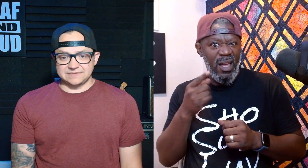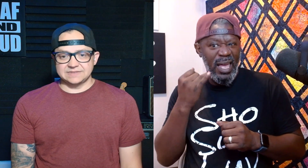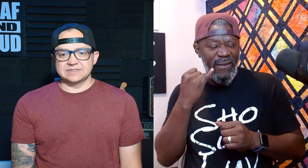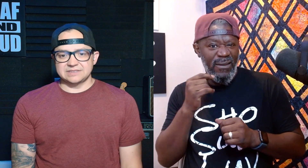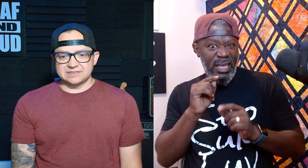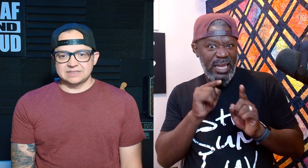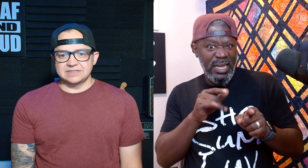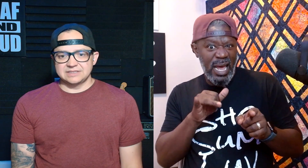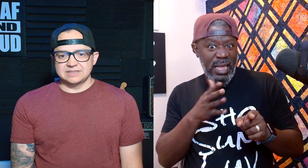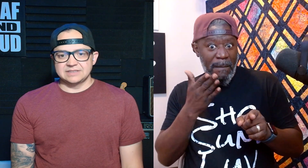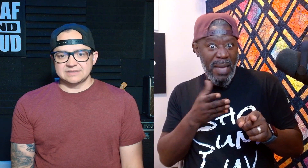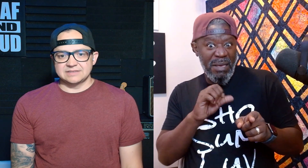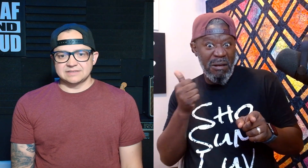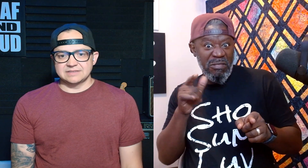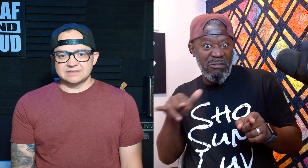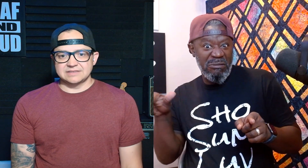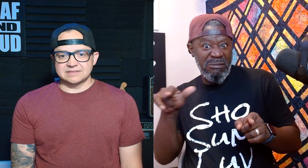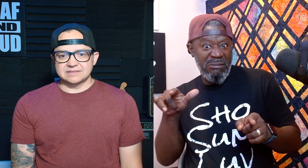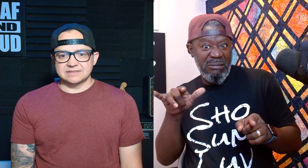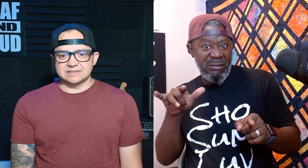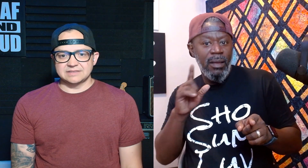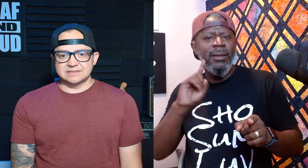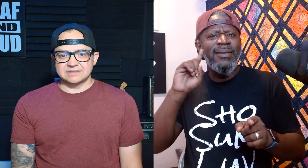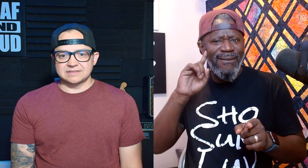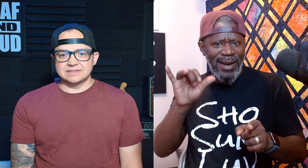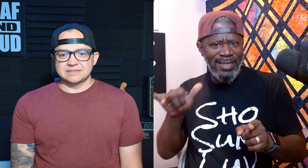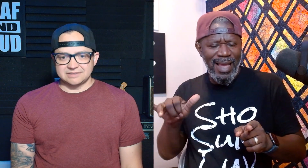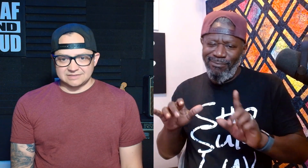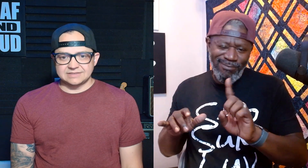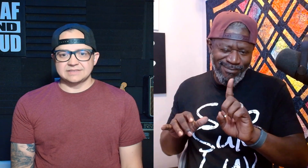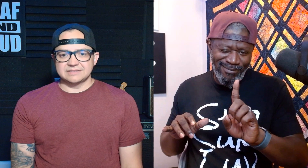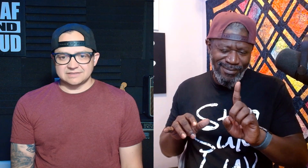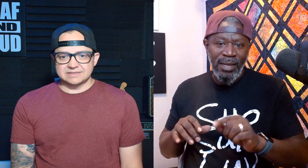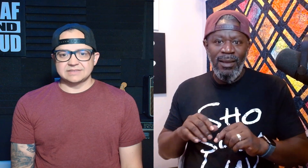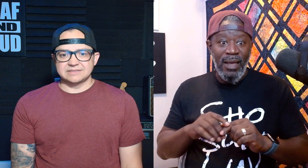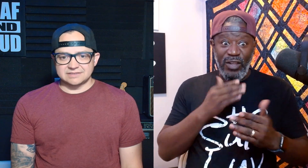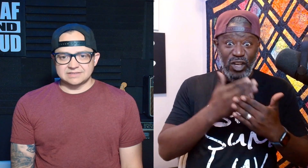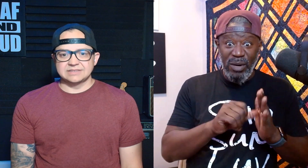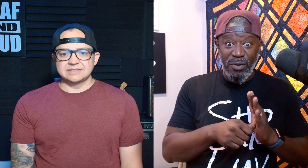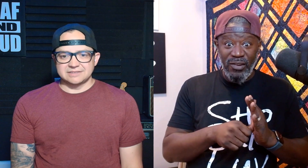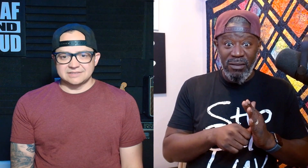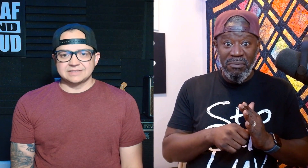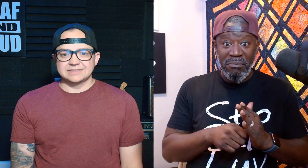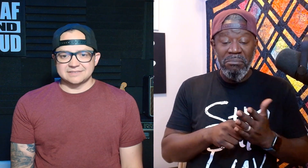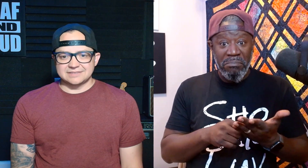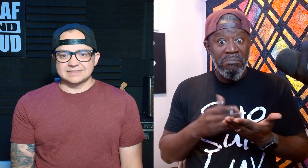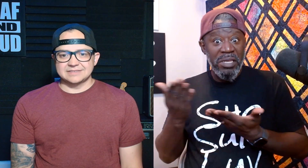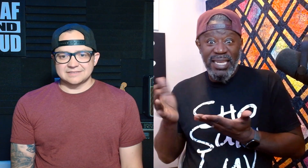think, if he's like that, maybe other deaf like that. Mm-mm. If it's good